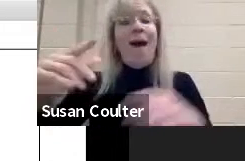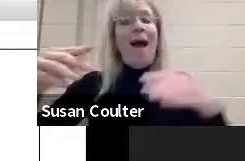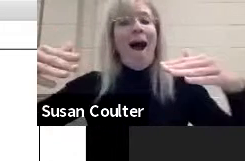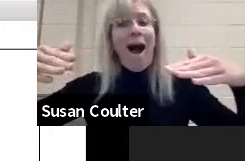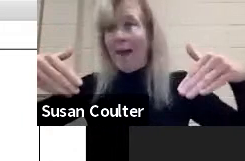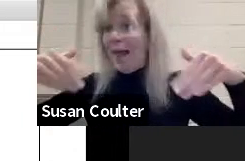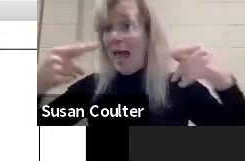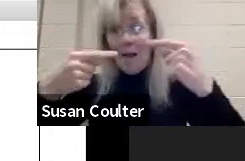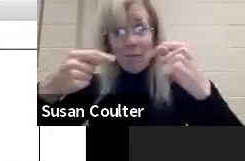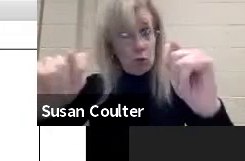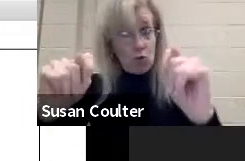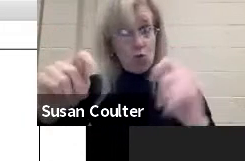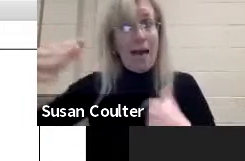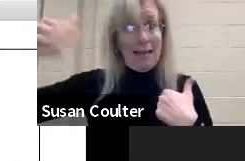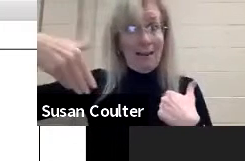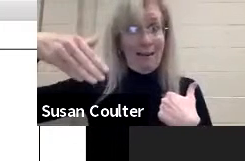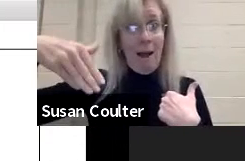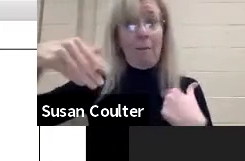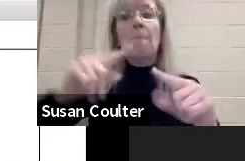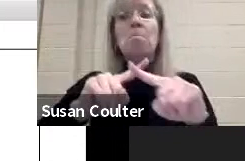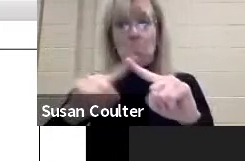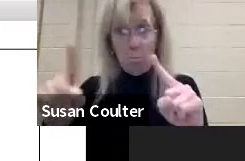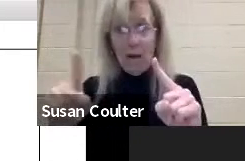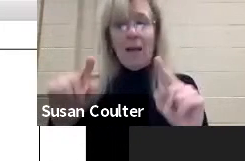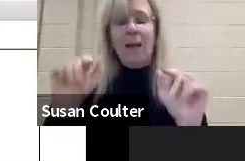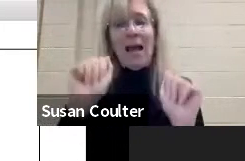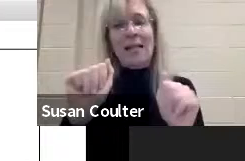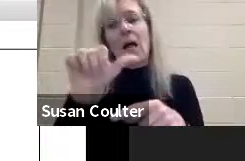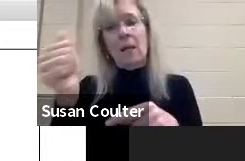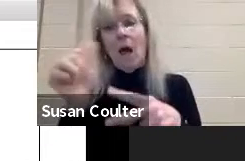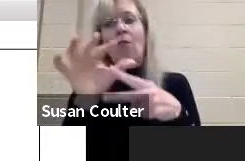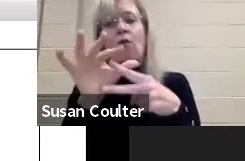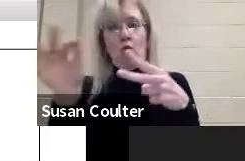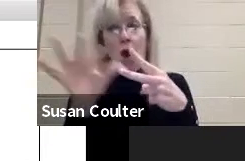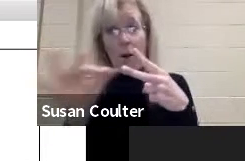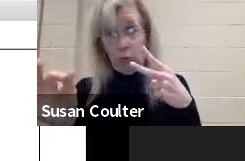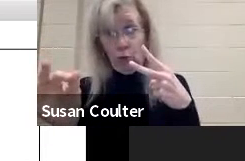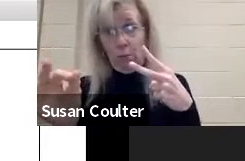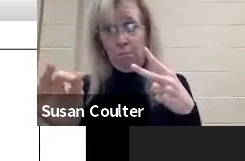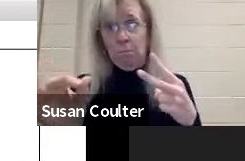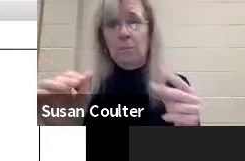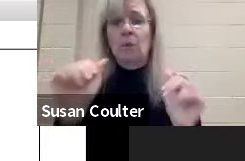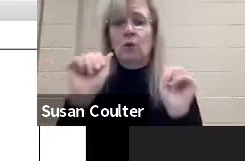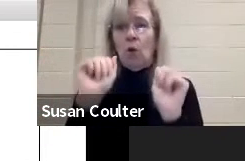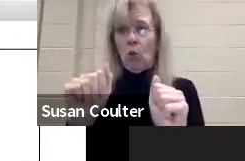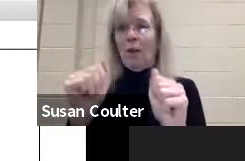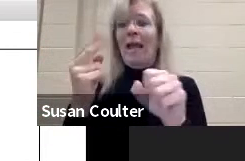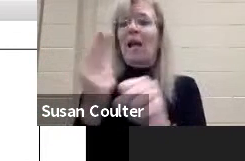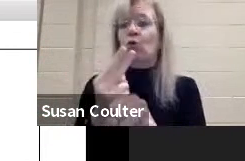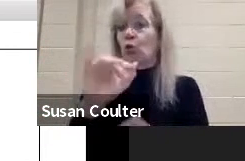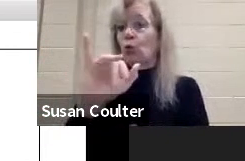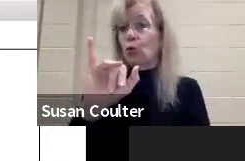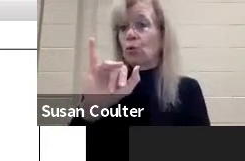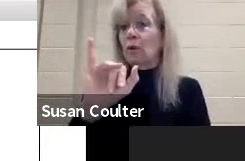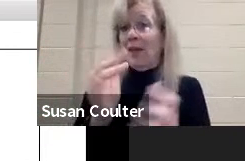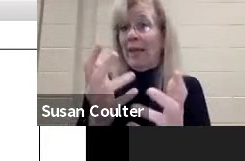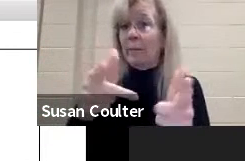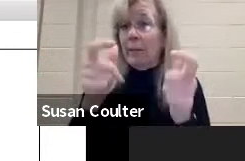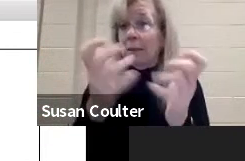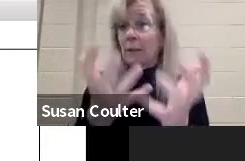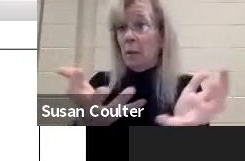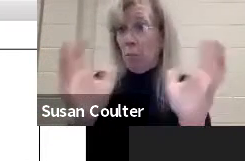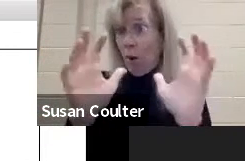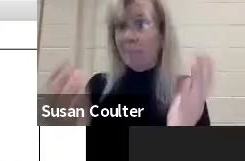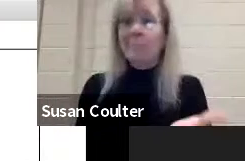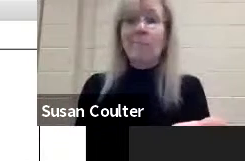yogurt. I haven't tried it yet, but that's another option. So can use